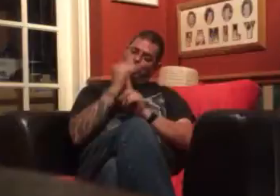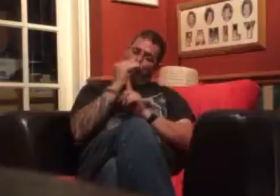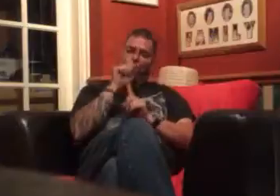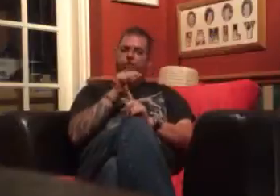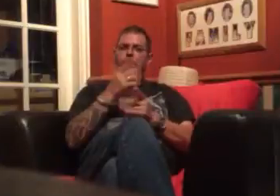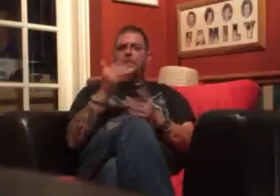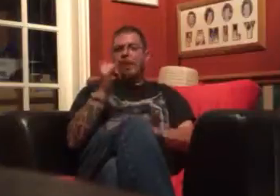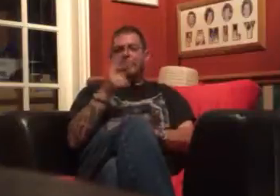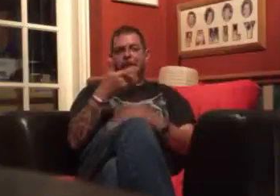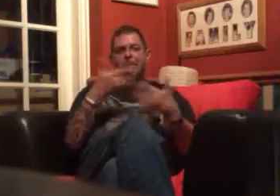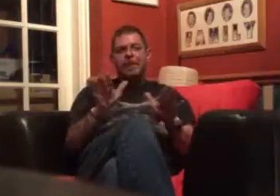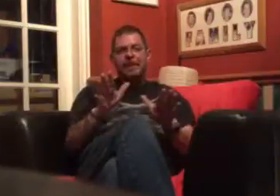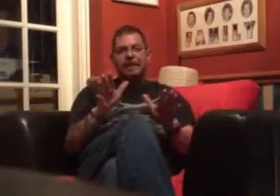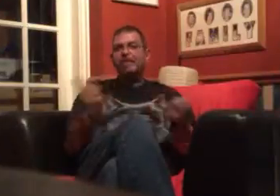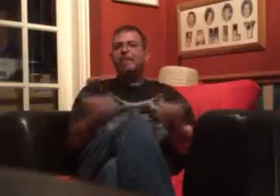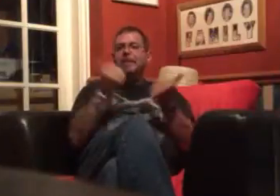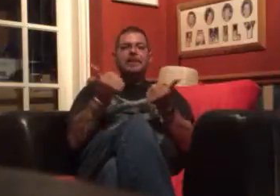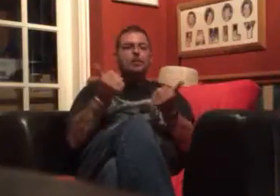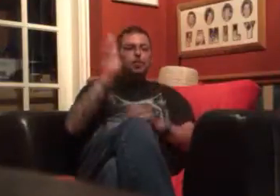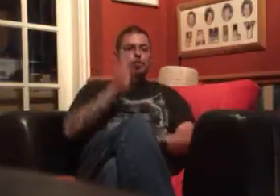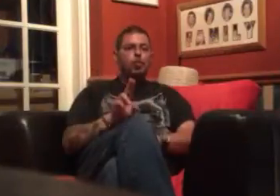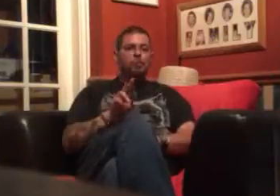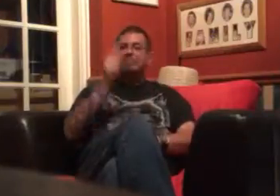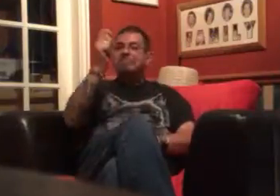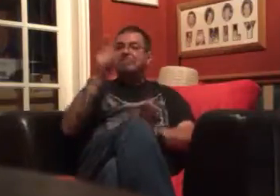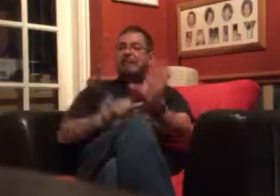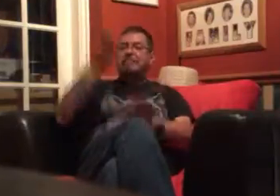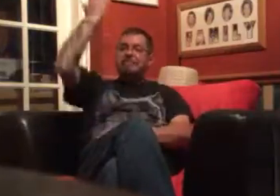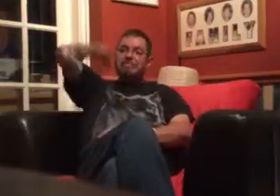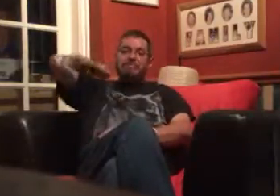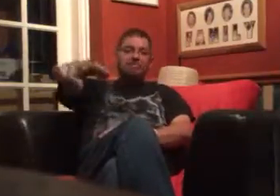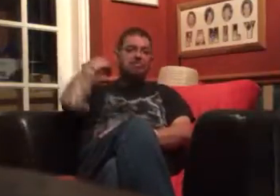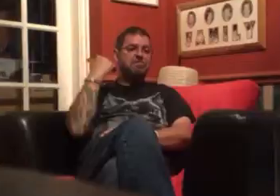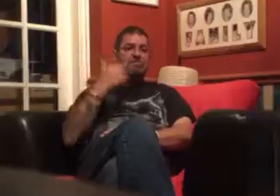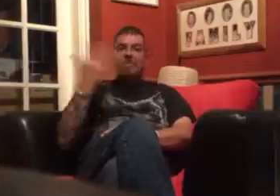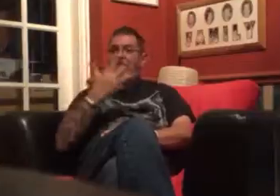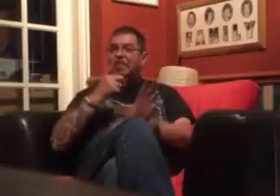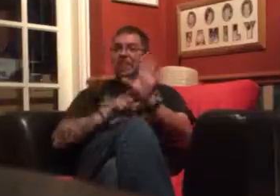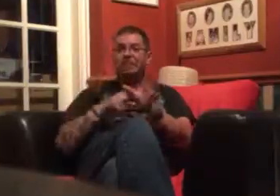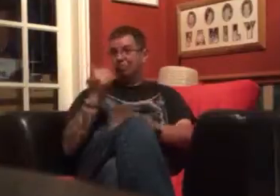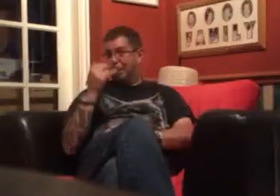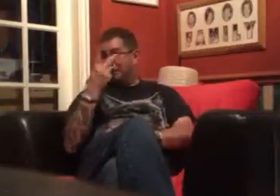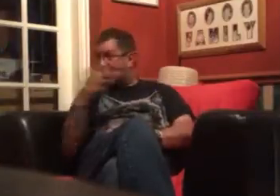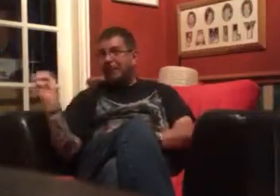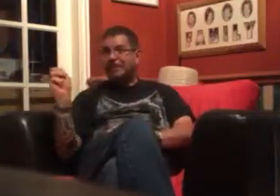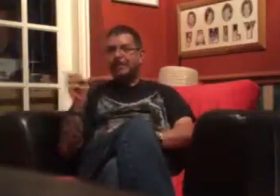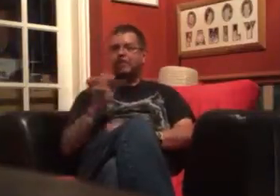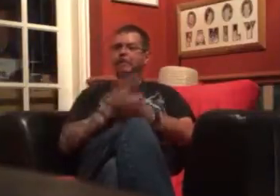So this is for exactly, maybe they finished school 10 years ago, 15, maybe even 20 years